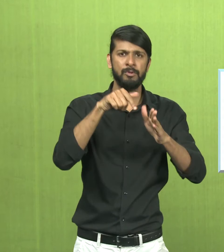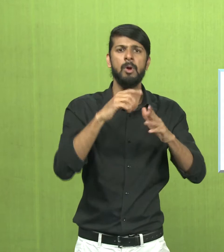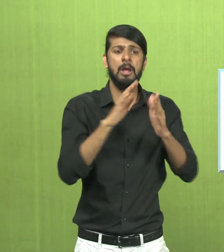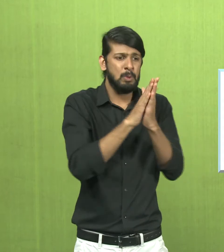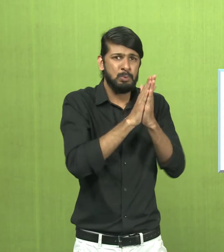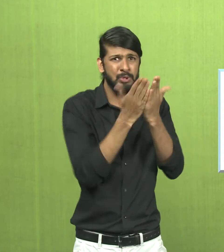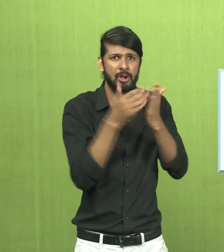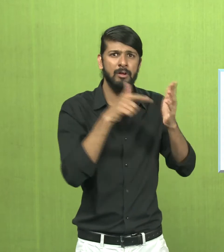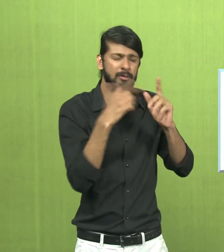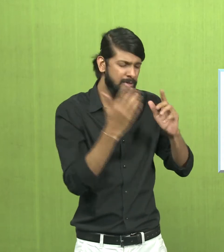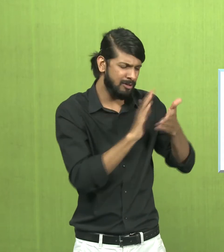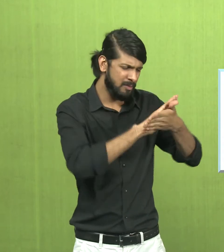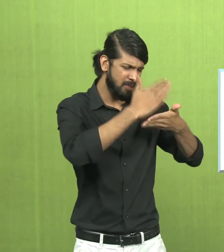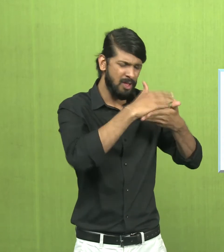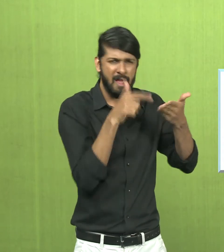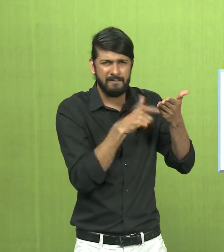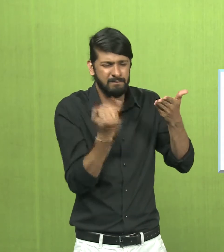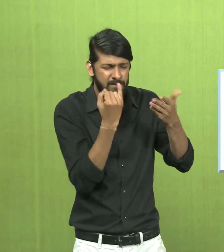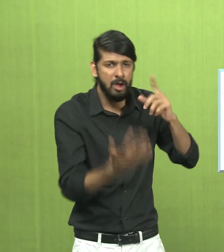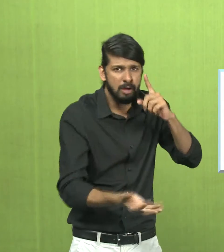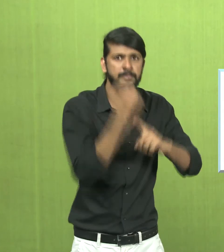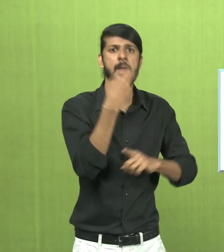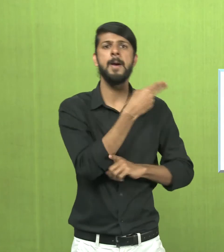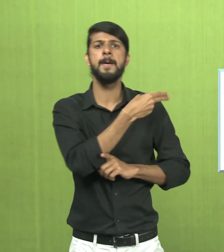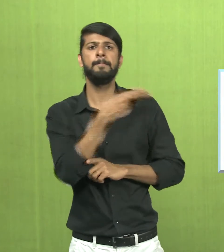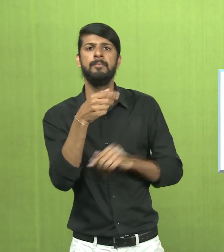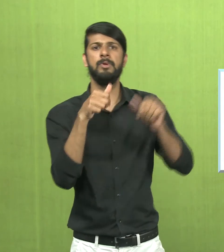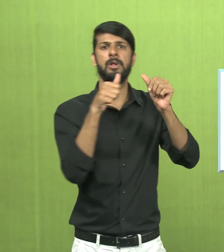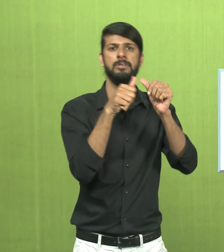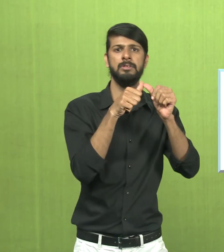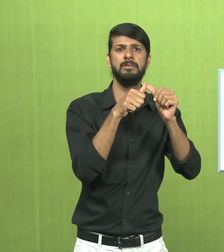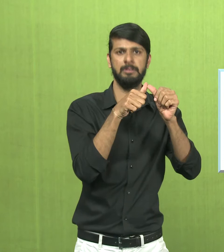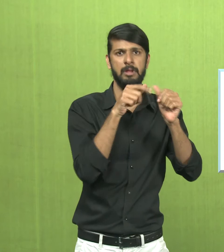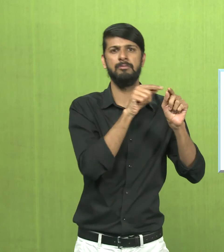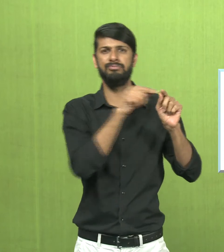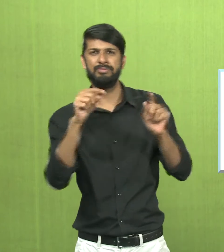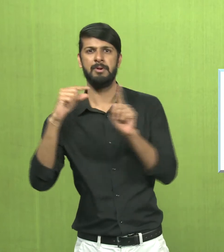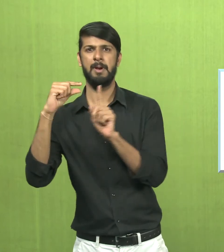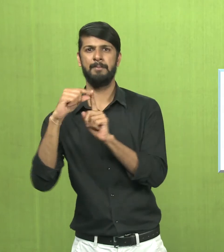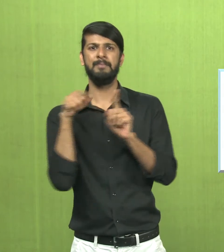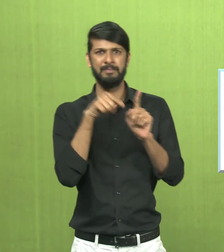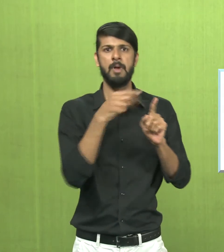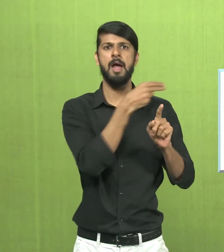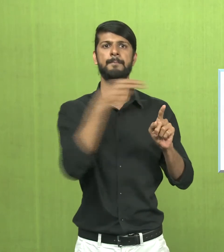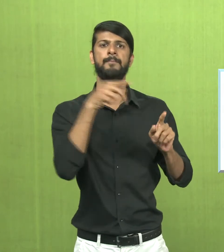and this manuscript is known as the Ashtahasrika Pragya Paramita.